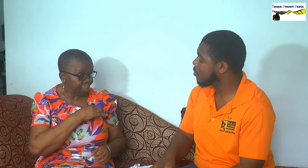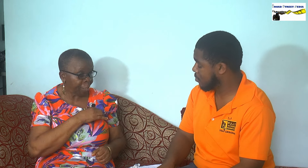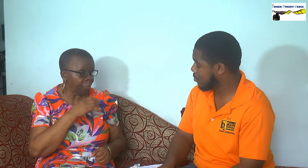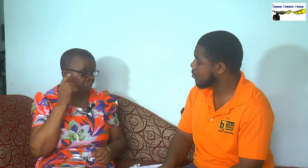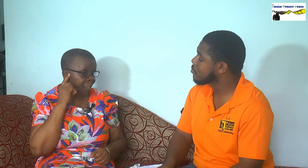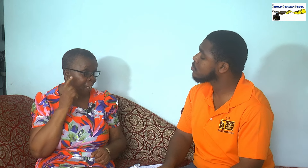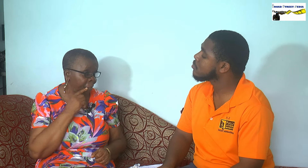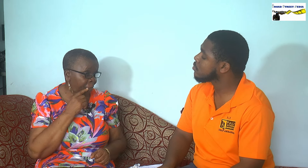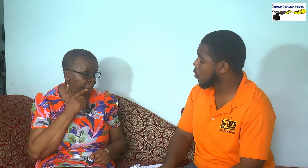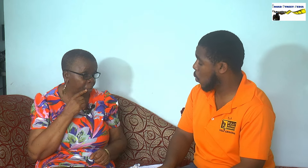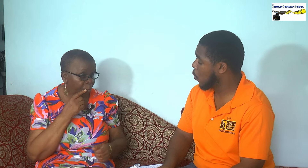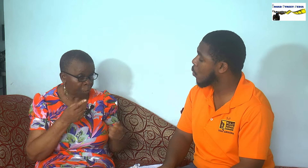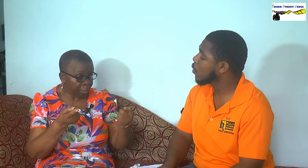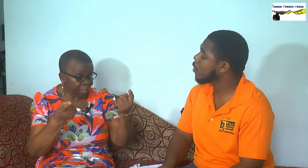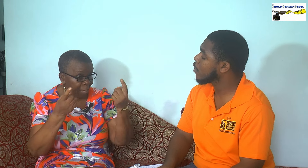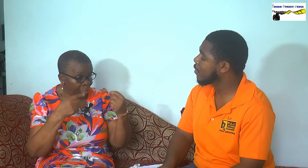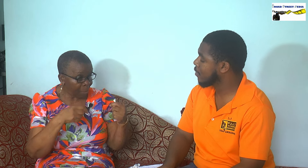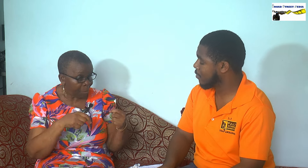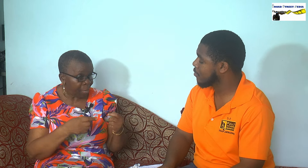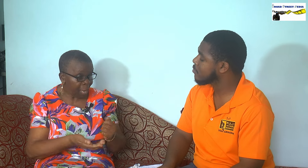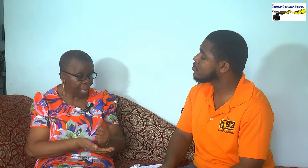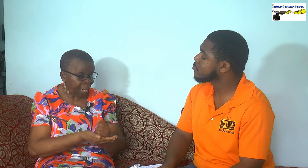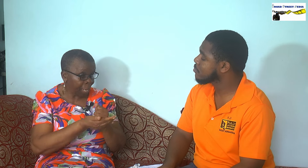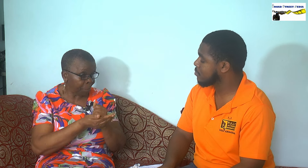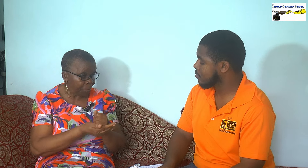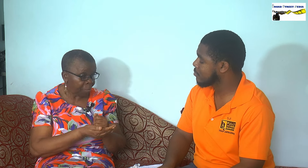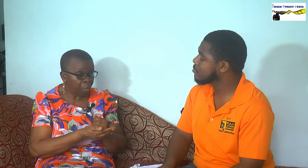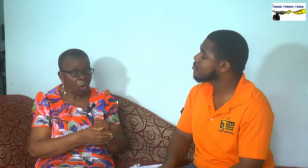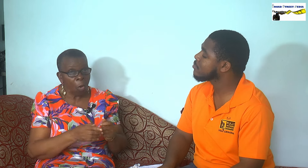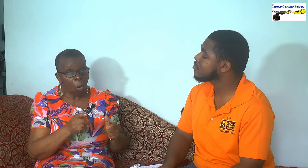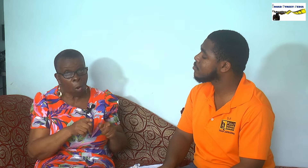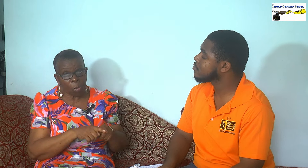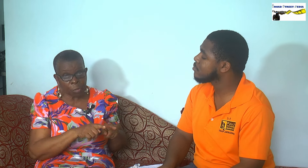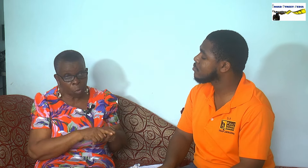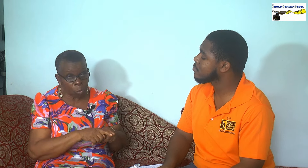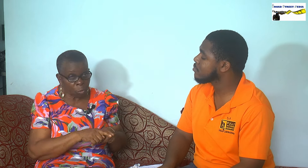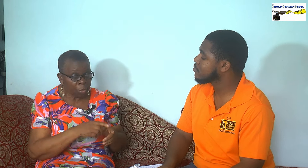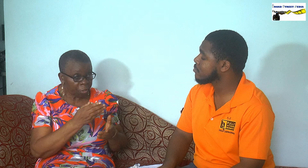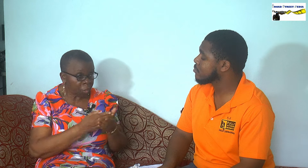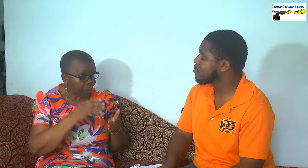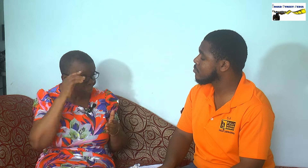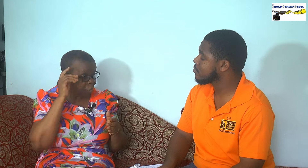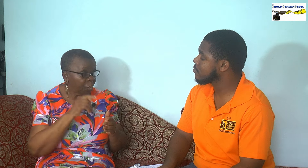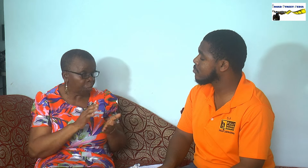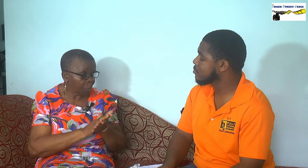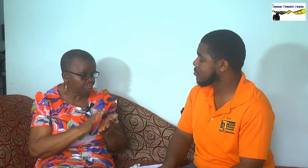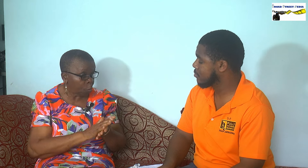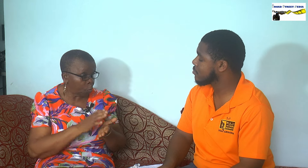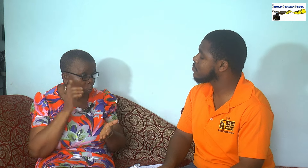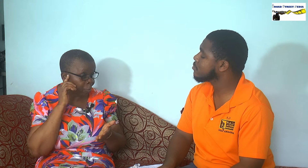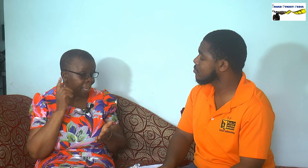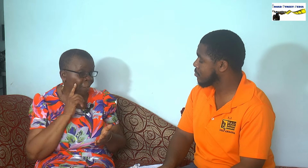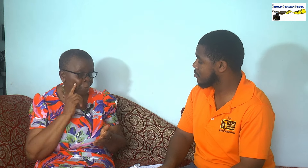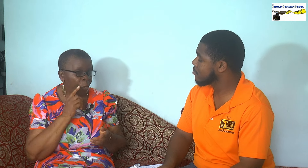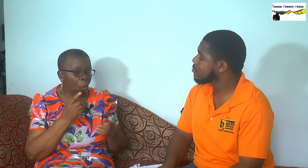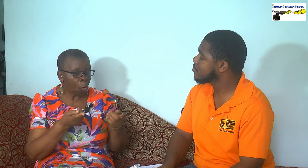volunteering with the deaf. So they came and helped. Also, some teachers from the school for the deaf